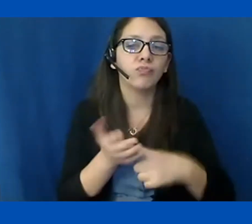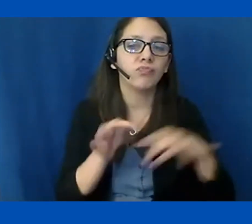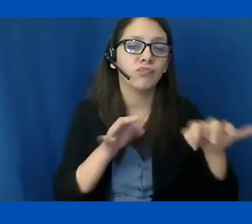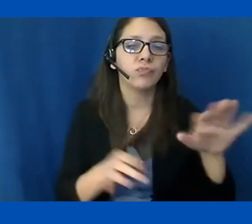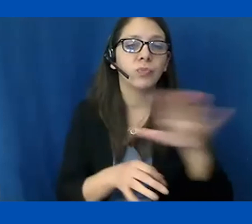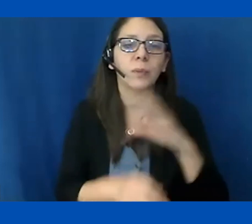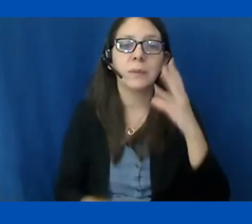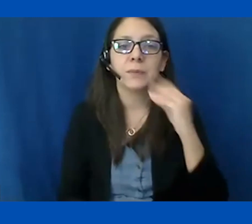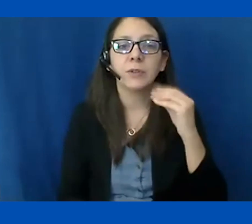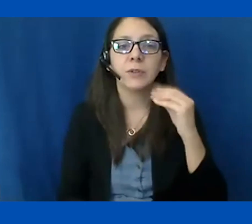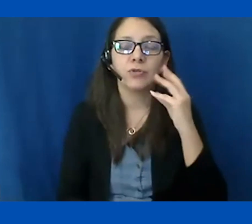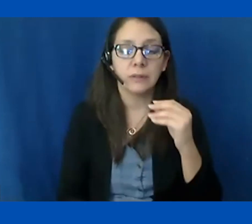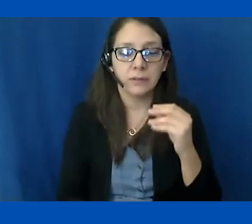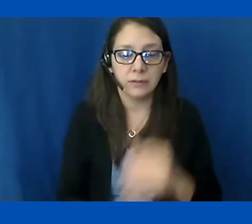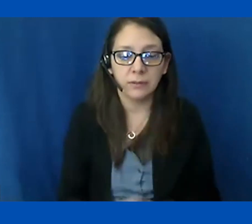I guess I could say